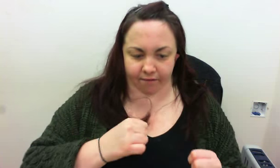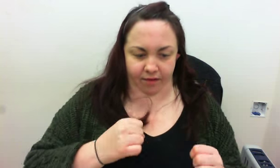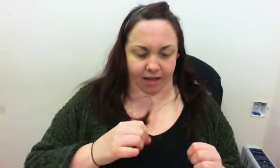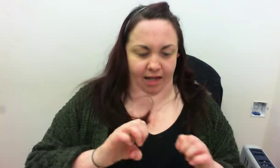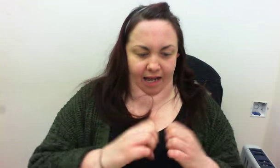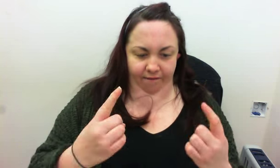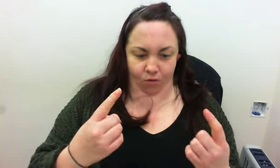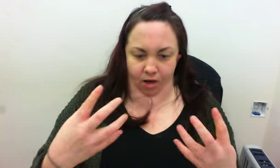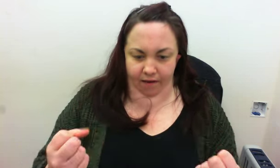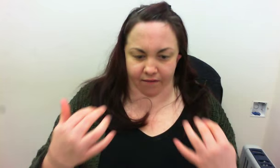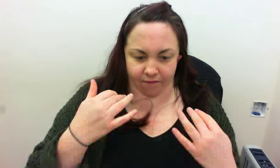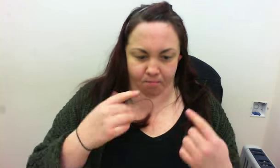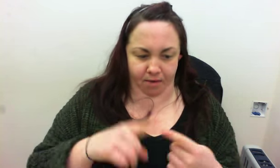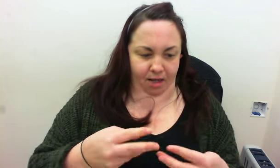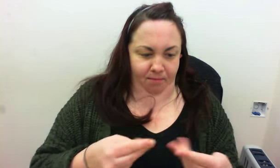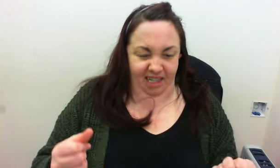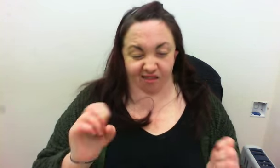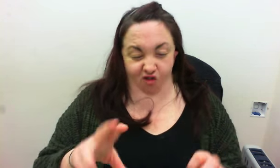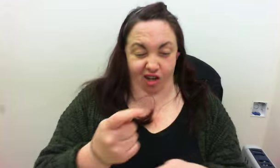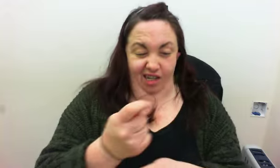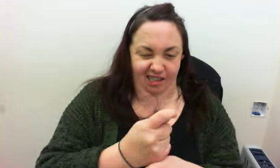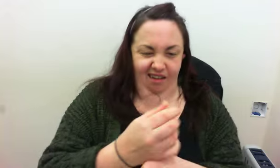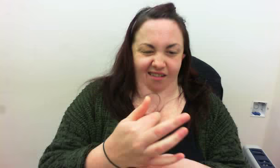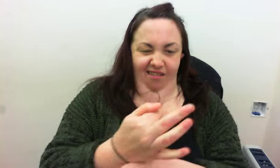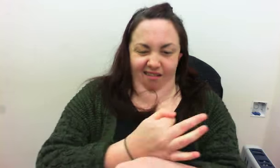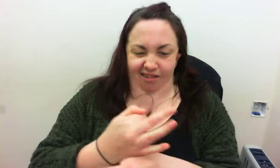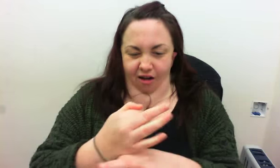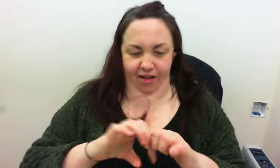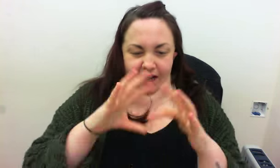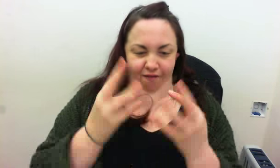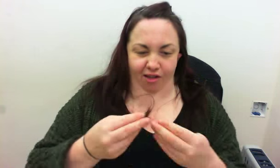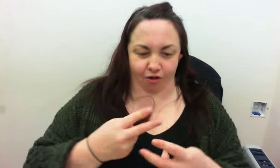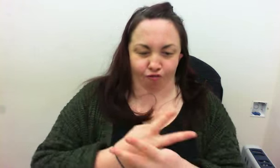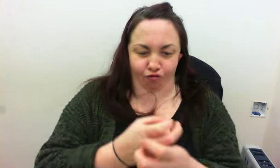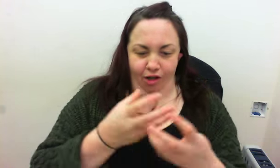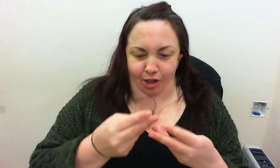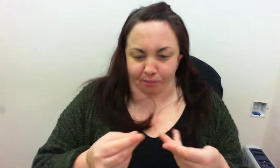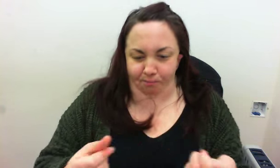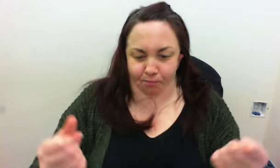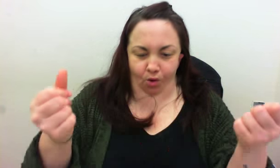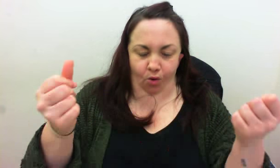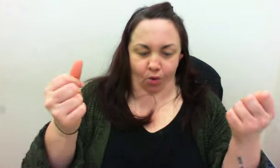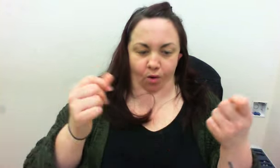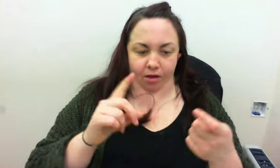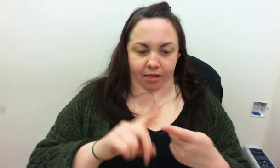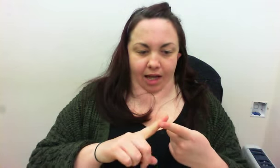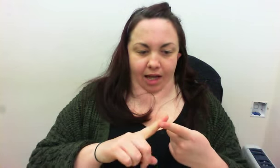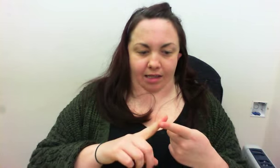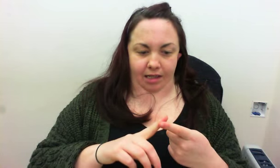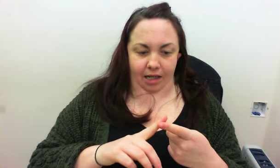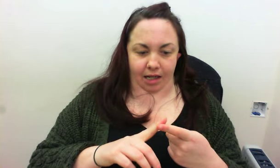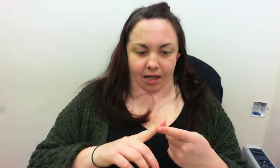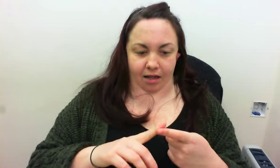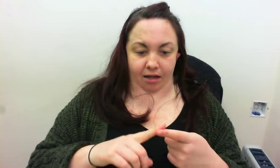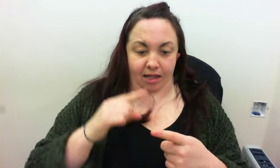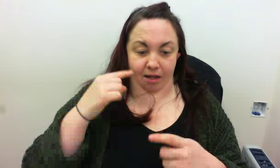we provide the tea, coffee, and make sure everything's run smoothly. And also, like, with people in the community, or the deaf club, they stay like till